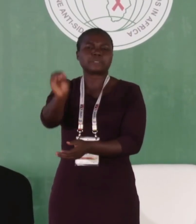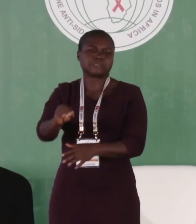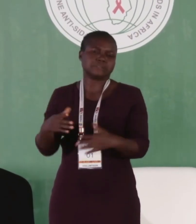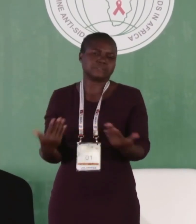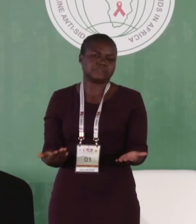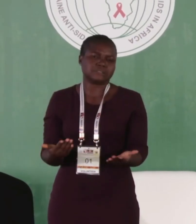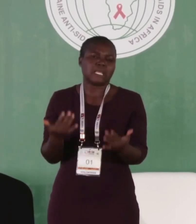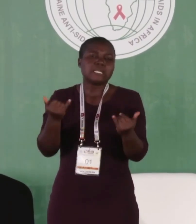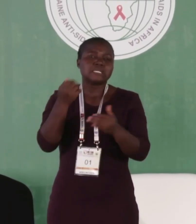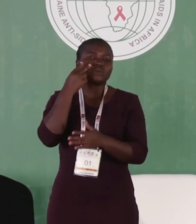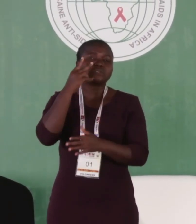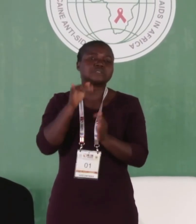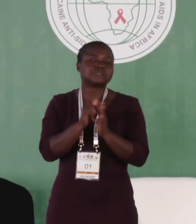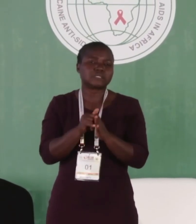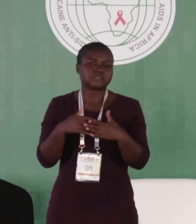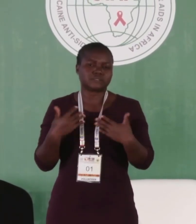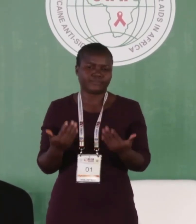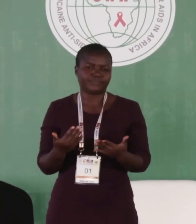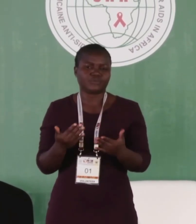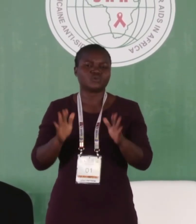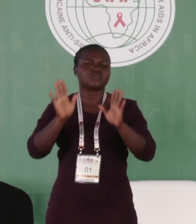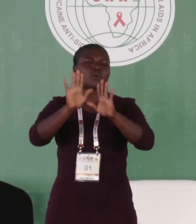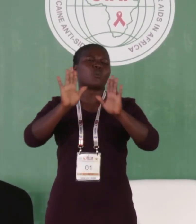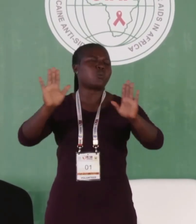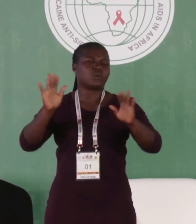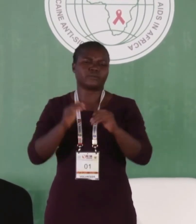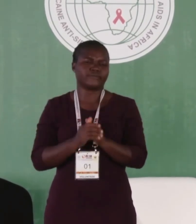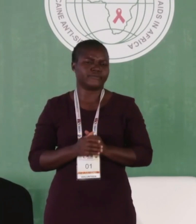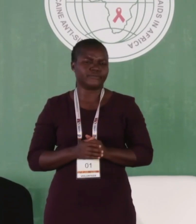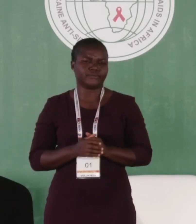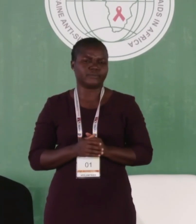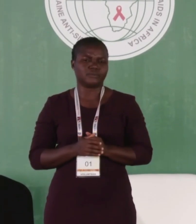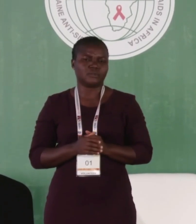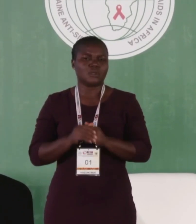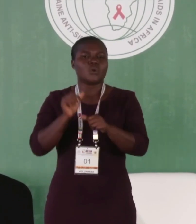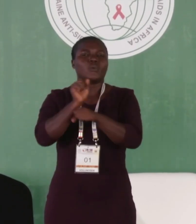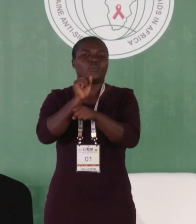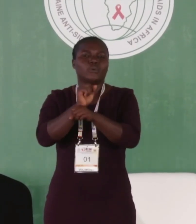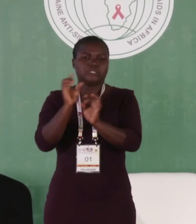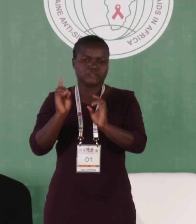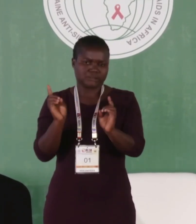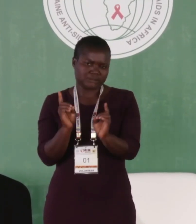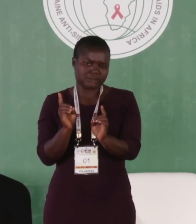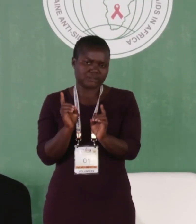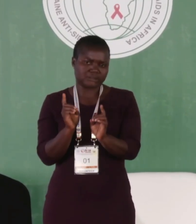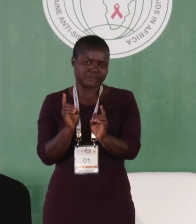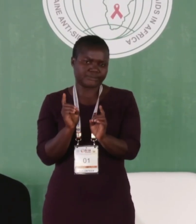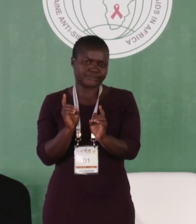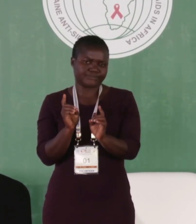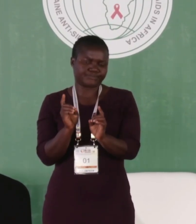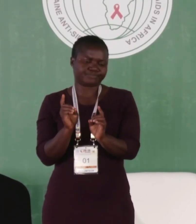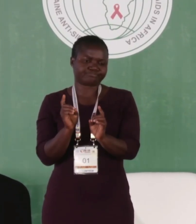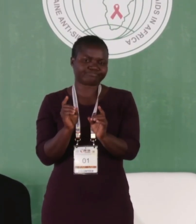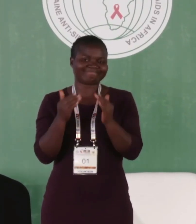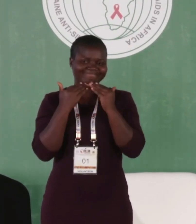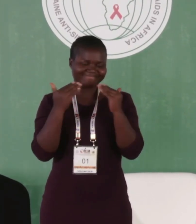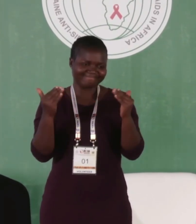the amazing performance this traditional birth attendant when we engage them. Thank you.